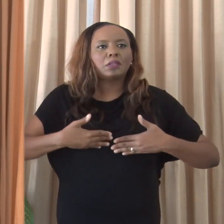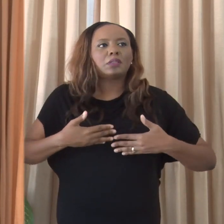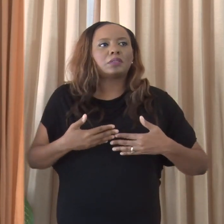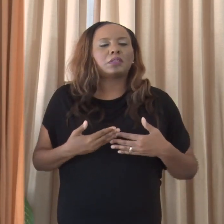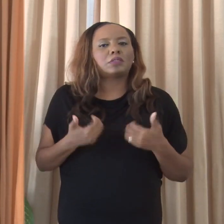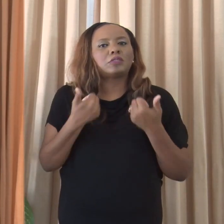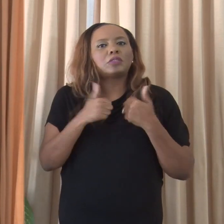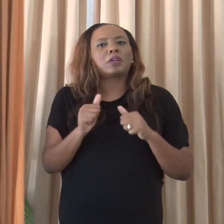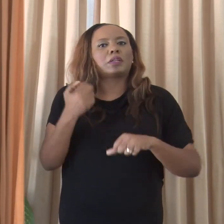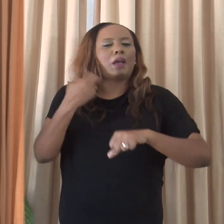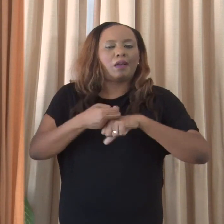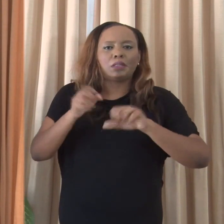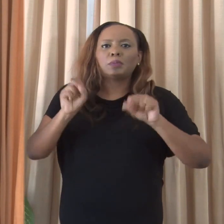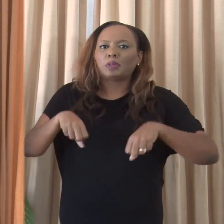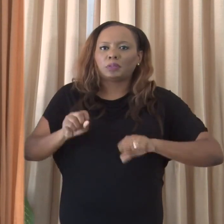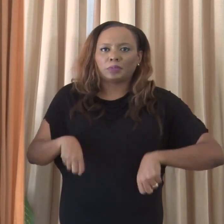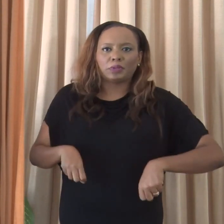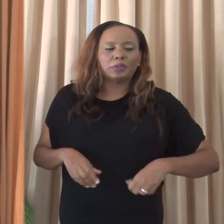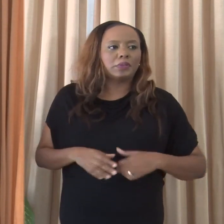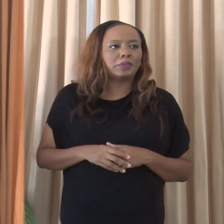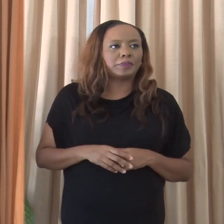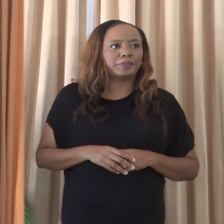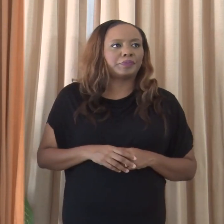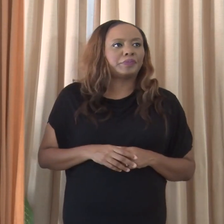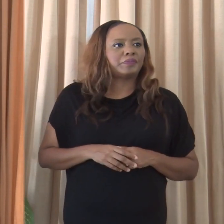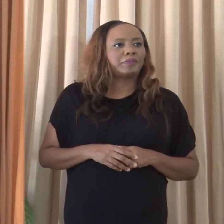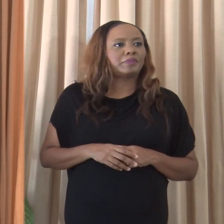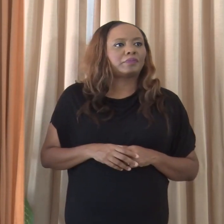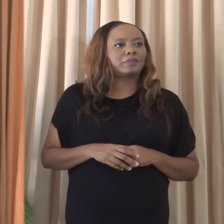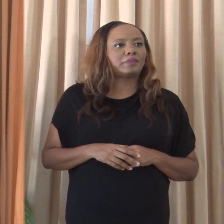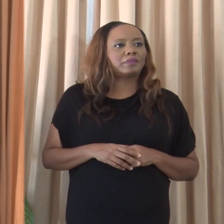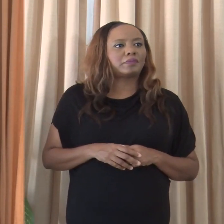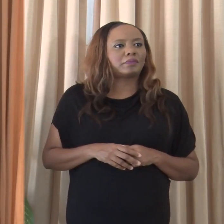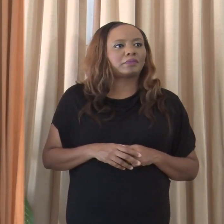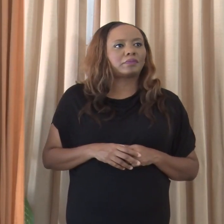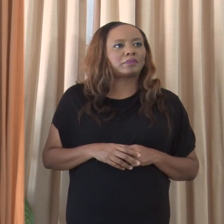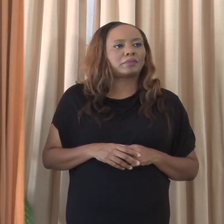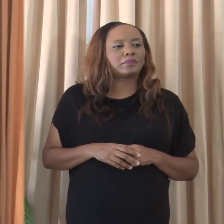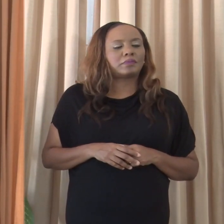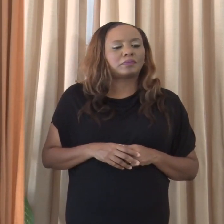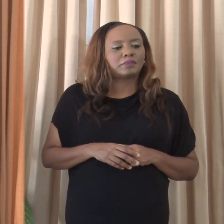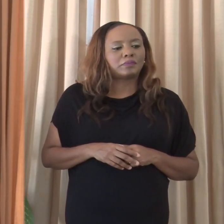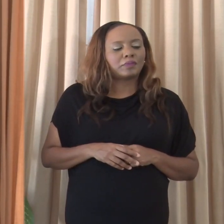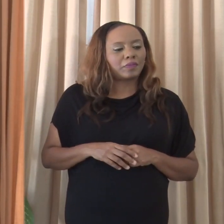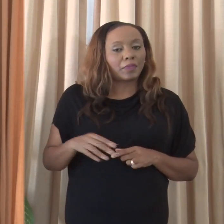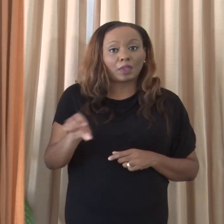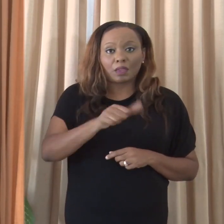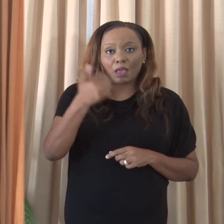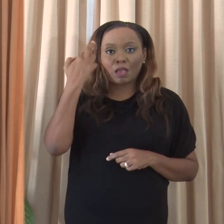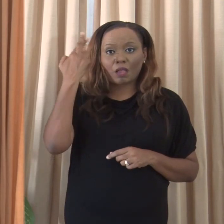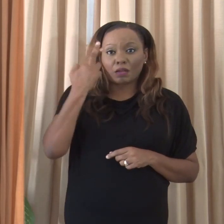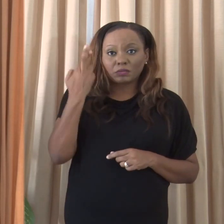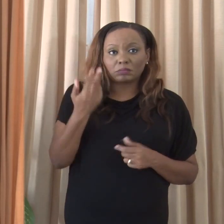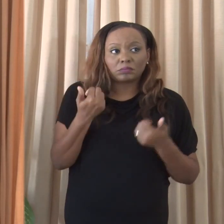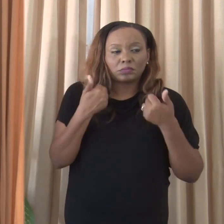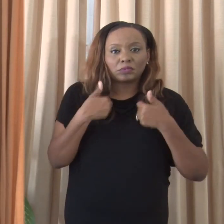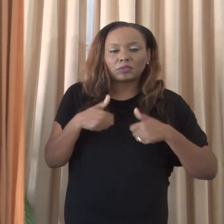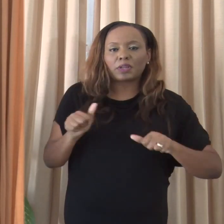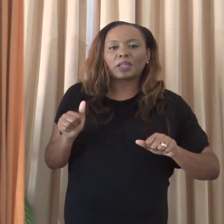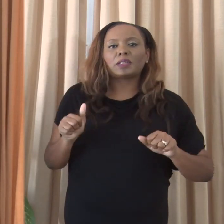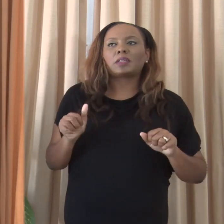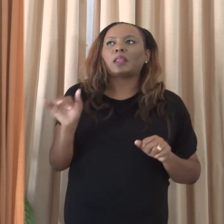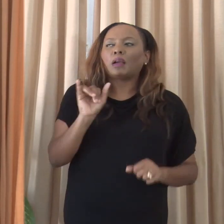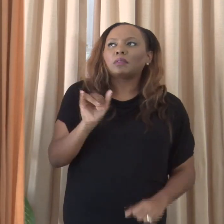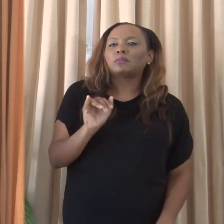is possible in the circumstances. And again, one of the reasons why we have tried in the case of the